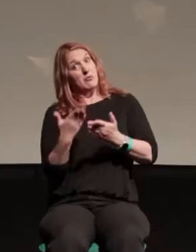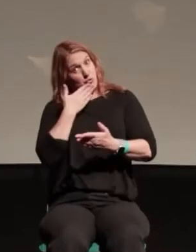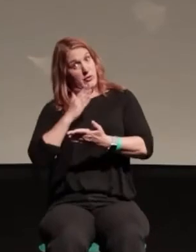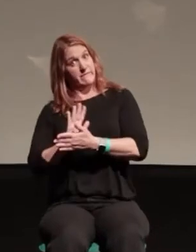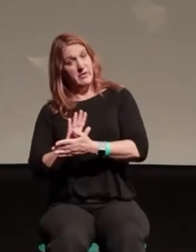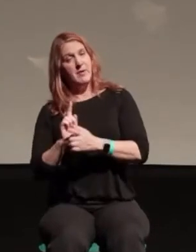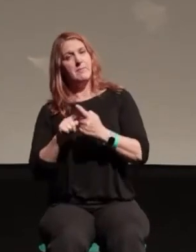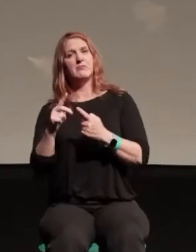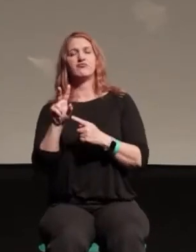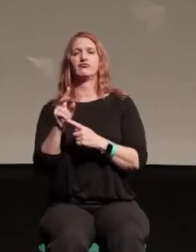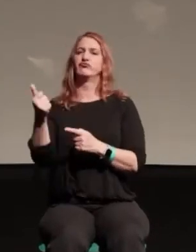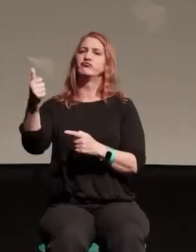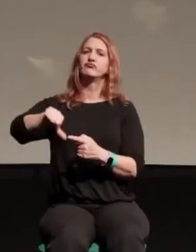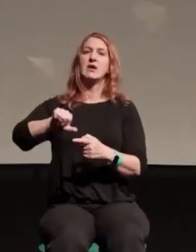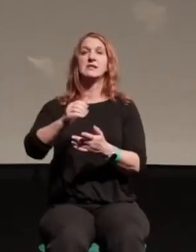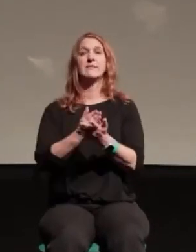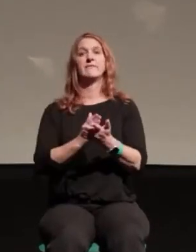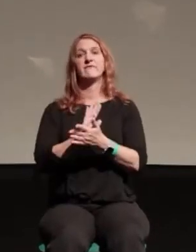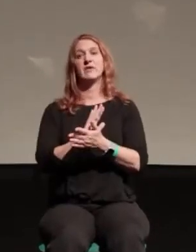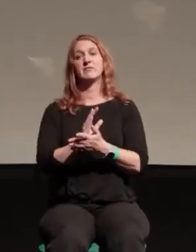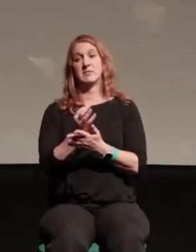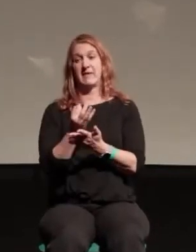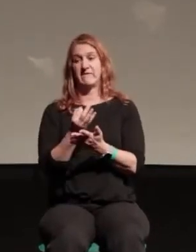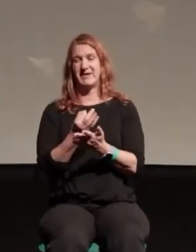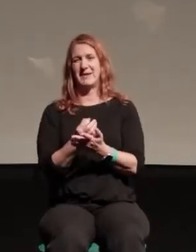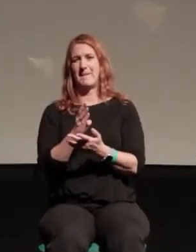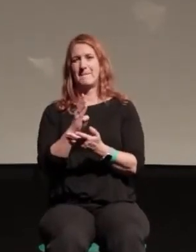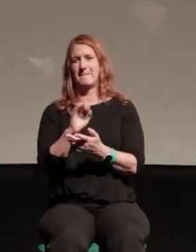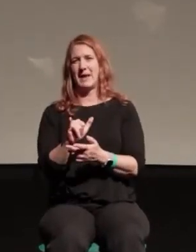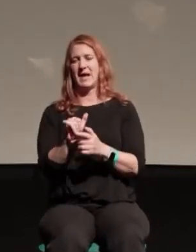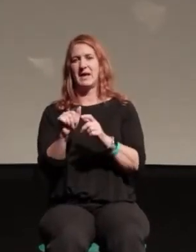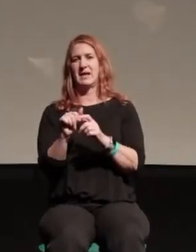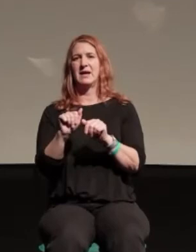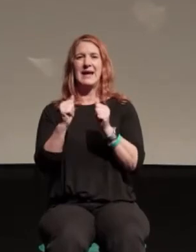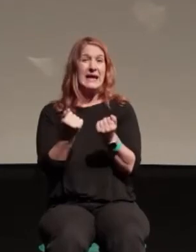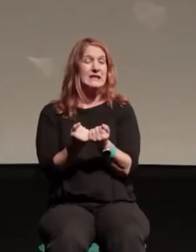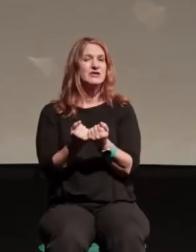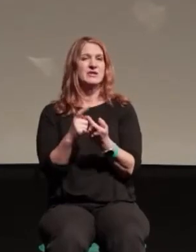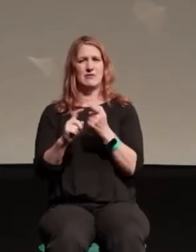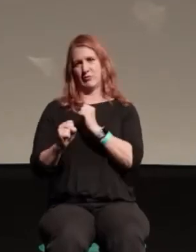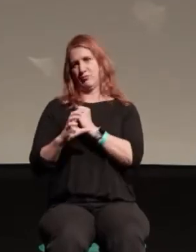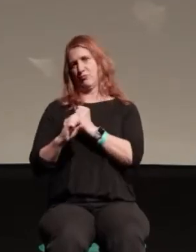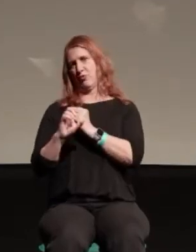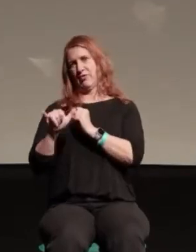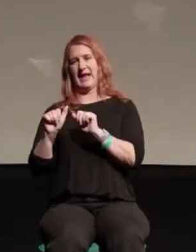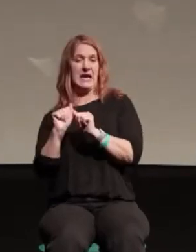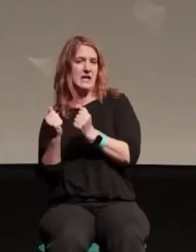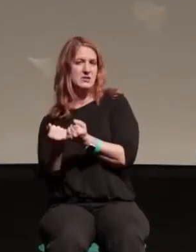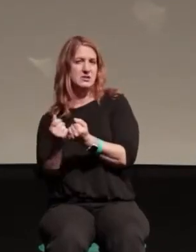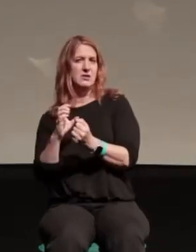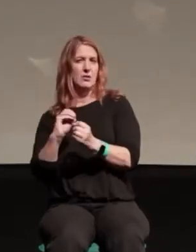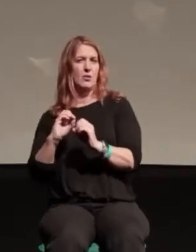So we've also said no to certain films funded by certain government agencies that were profiling the work of that government agency or